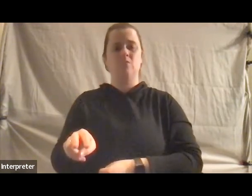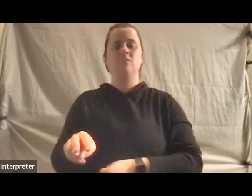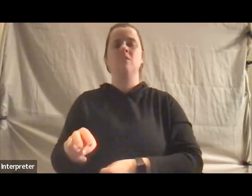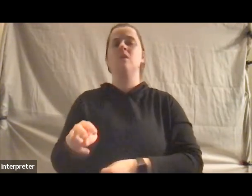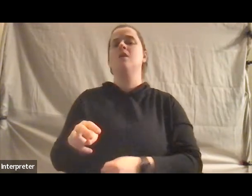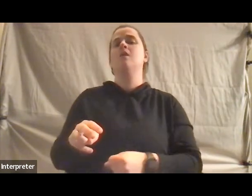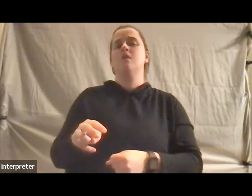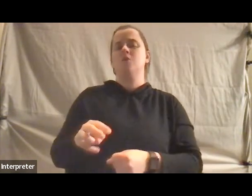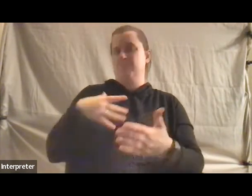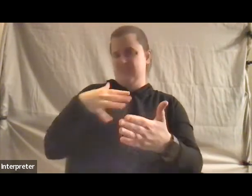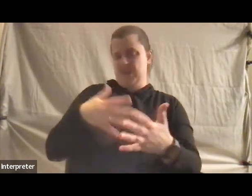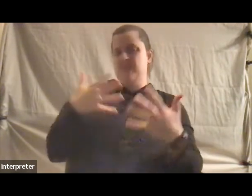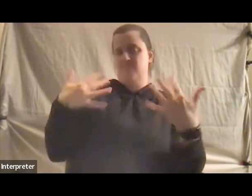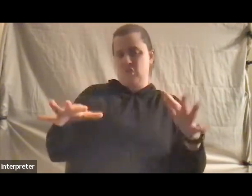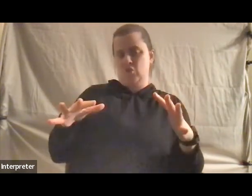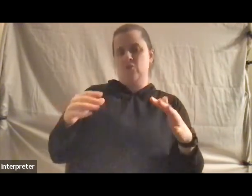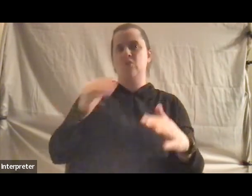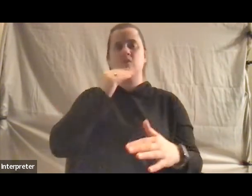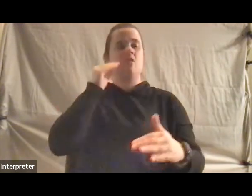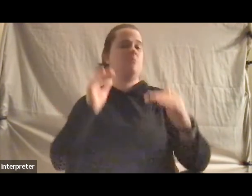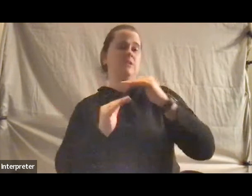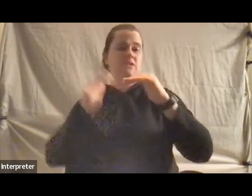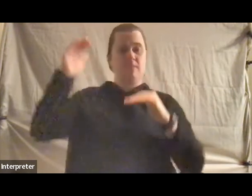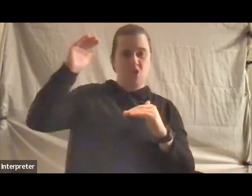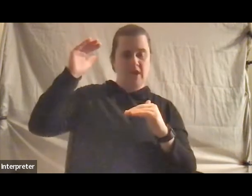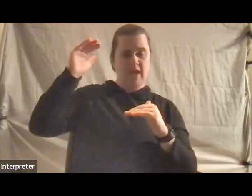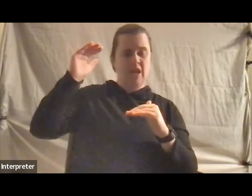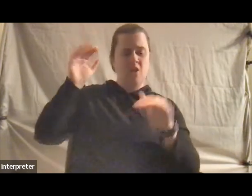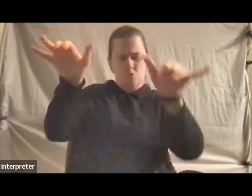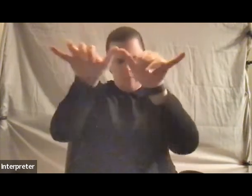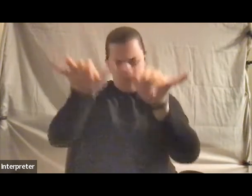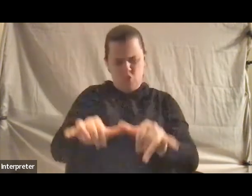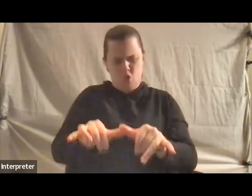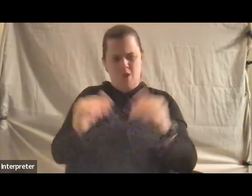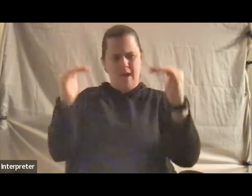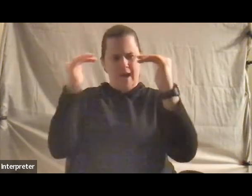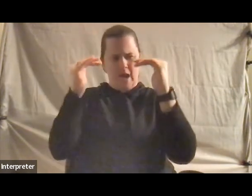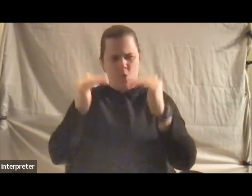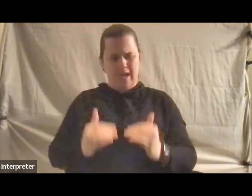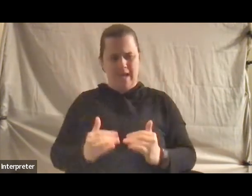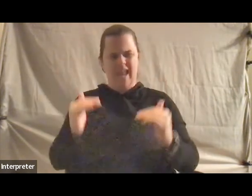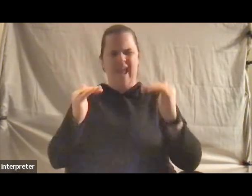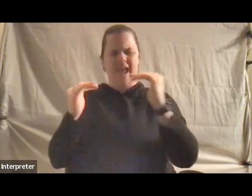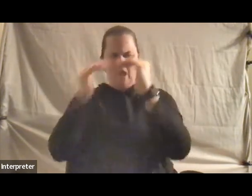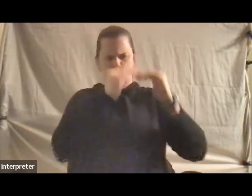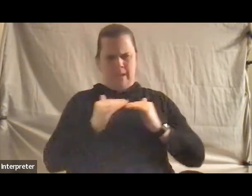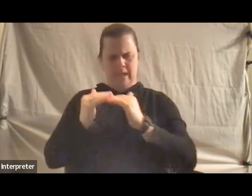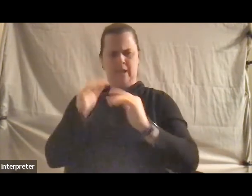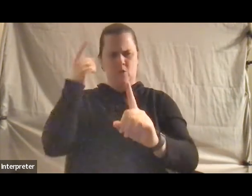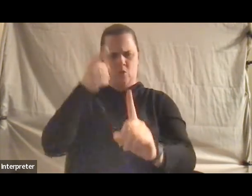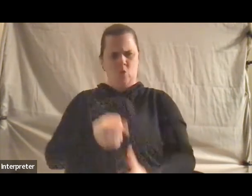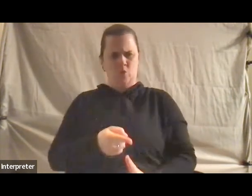ownership, and now we will set priorities and measure equity goals for the recommendations presented in the